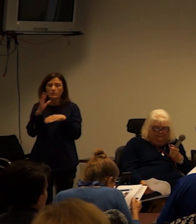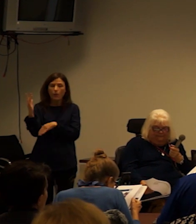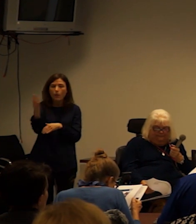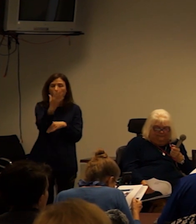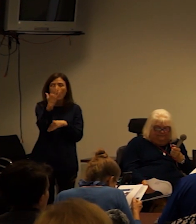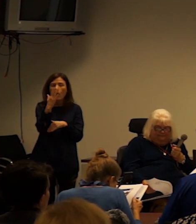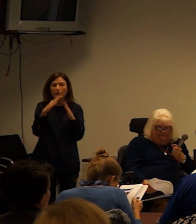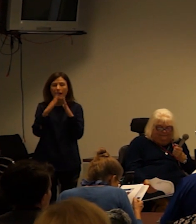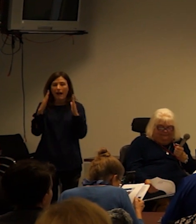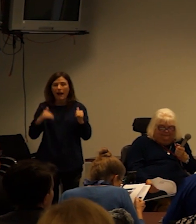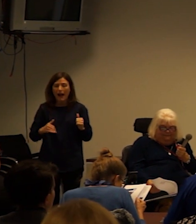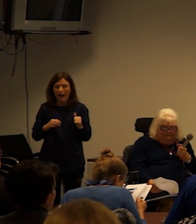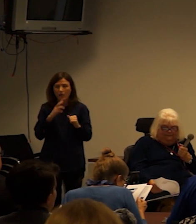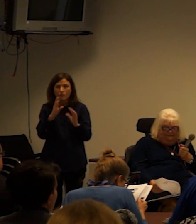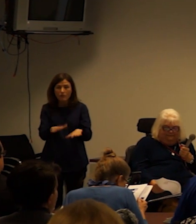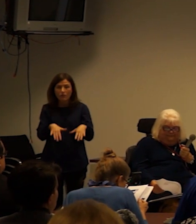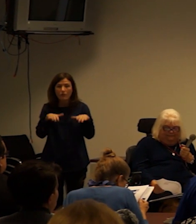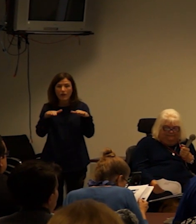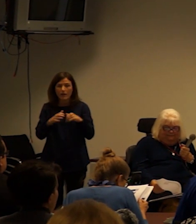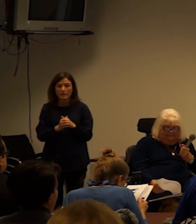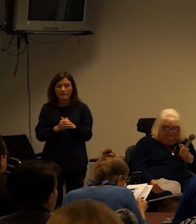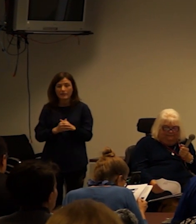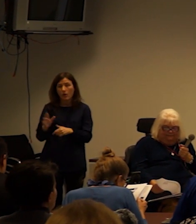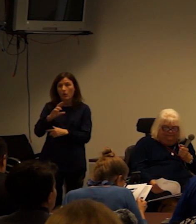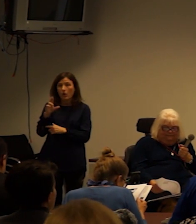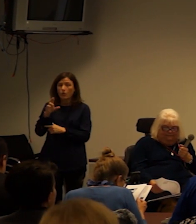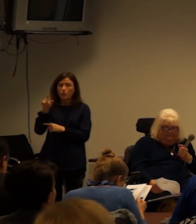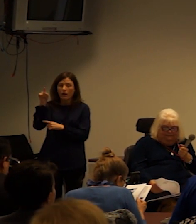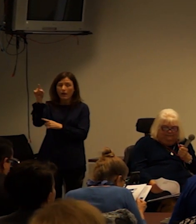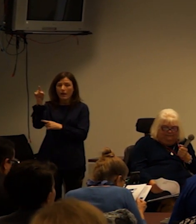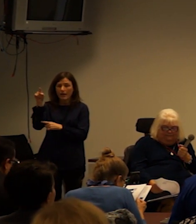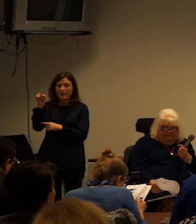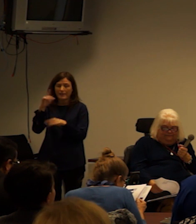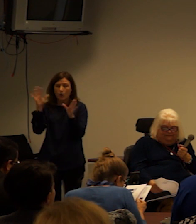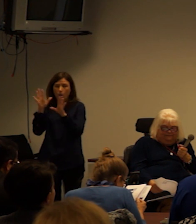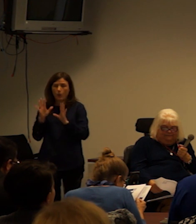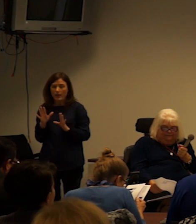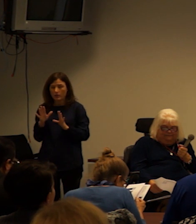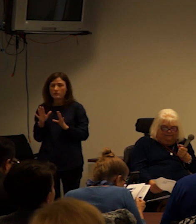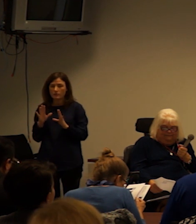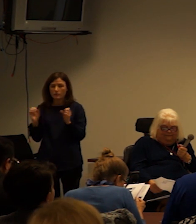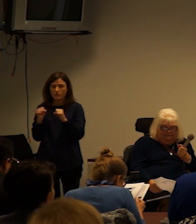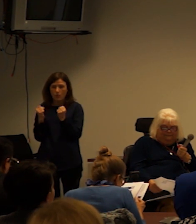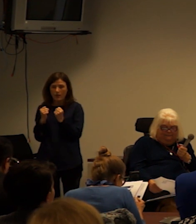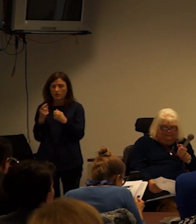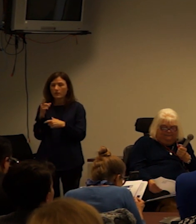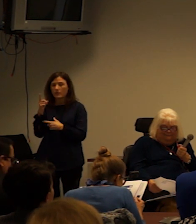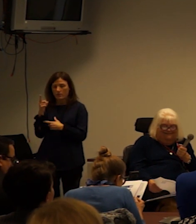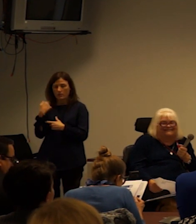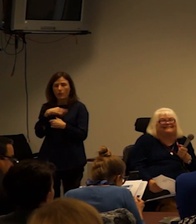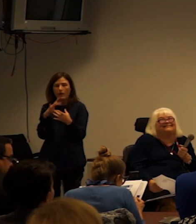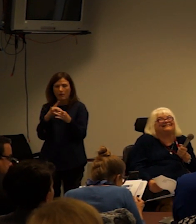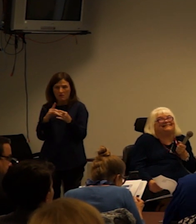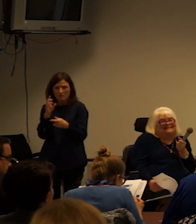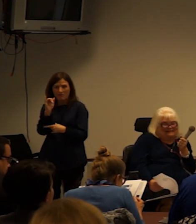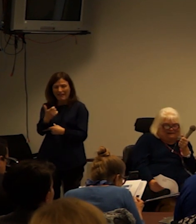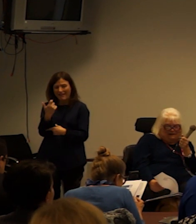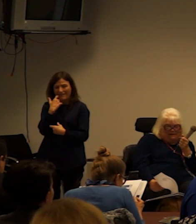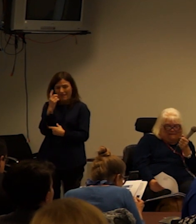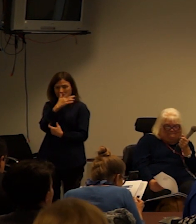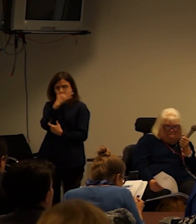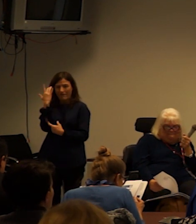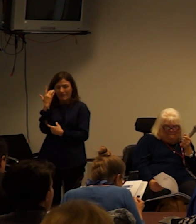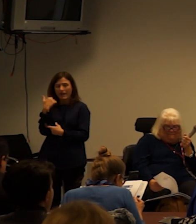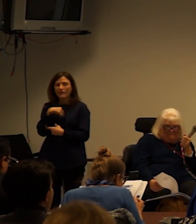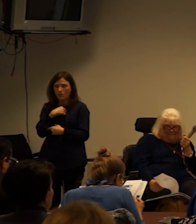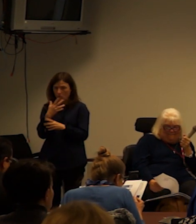house flooded. In the top right-hand corner is winter weather, which I forgot to mention earlier, we do get winter weather.